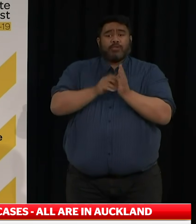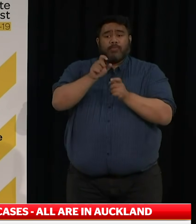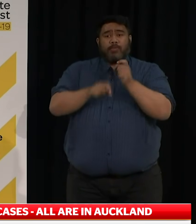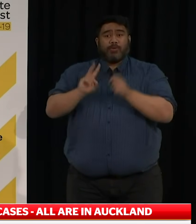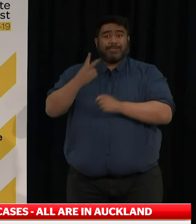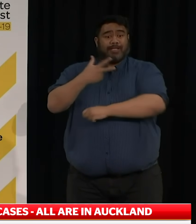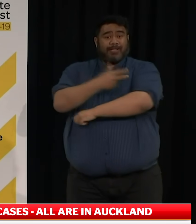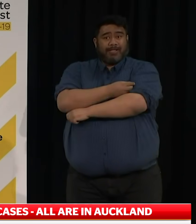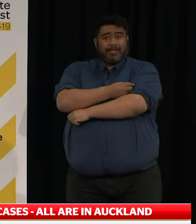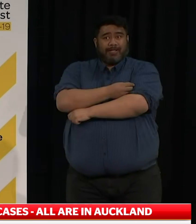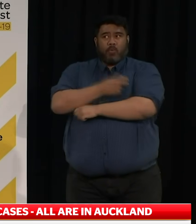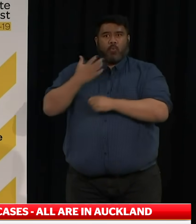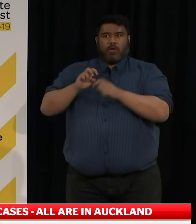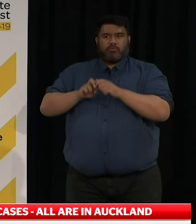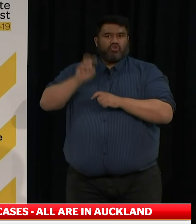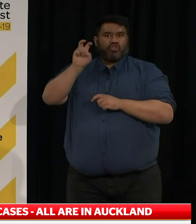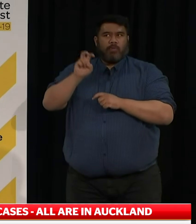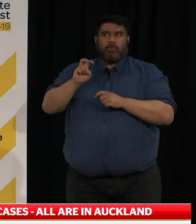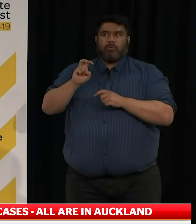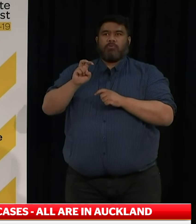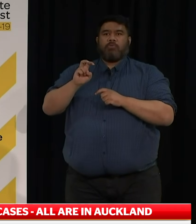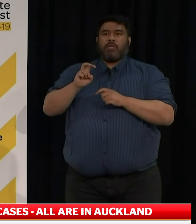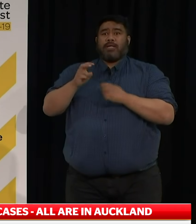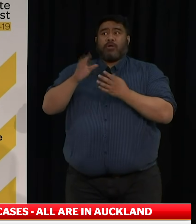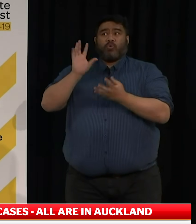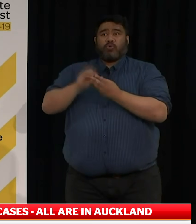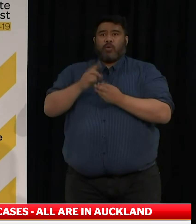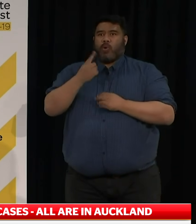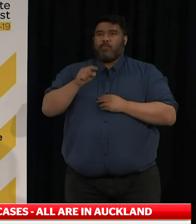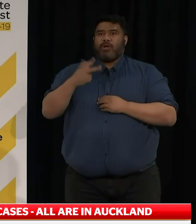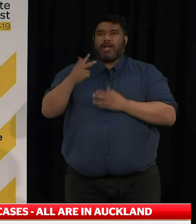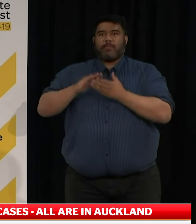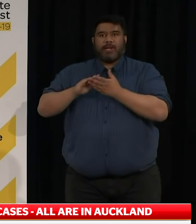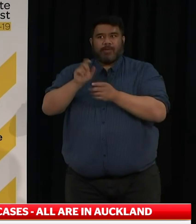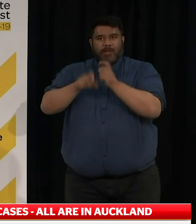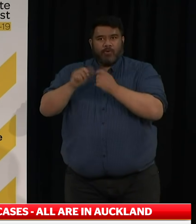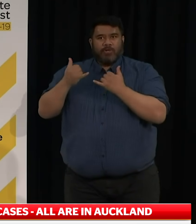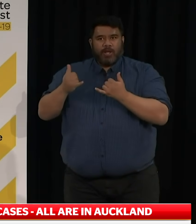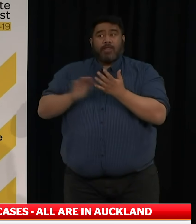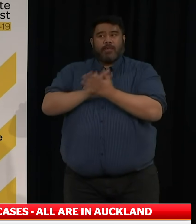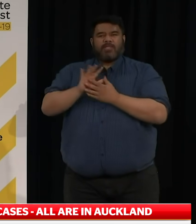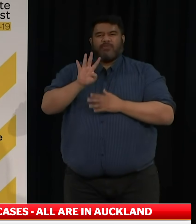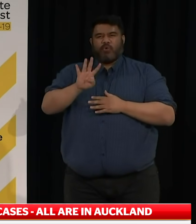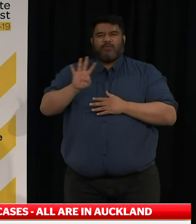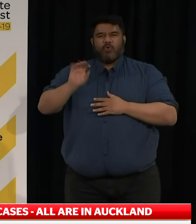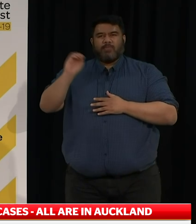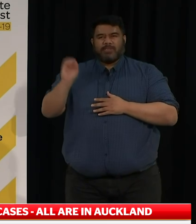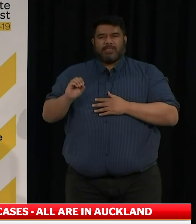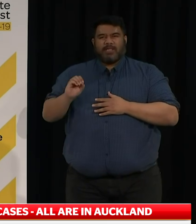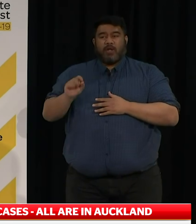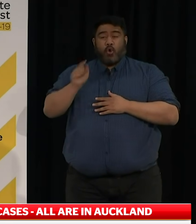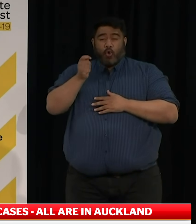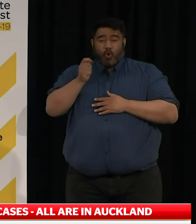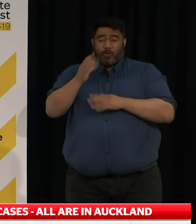dose has increased by almost 200,000 to 1.8 million. That's 44%, so we're getting close to half